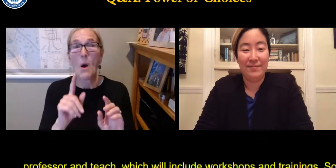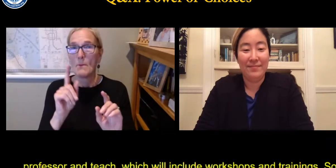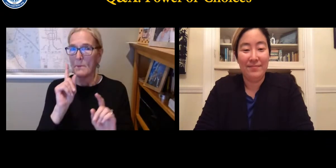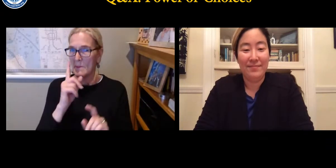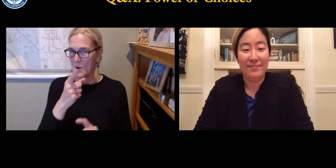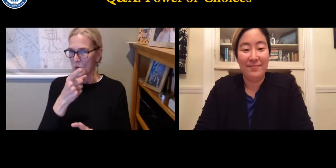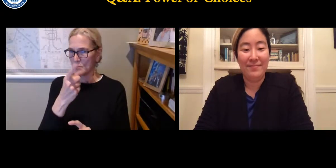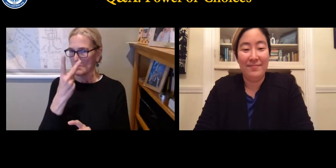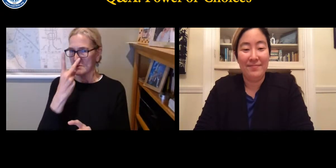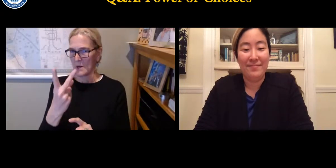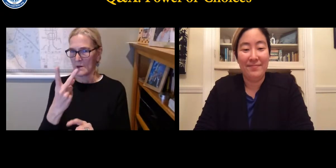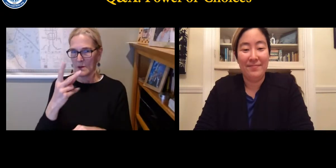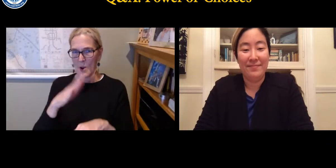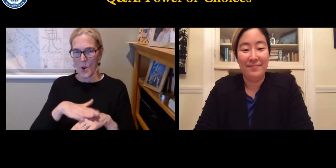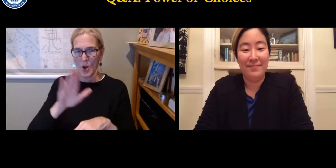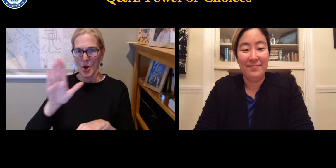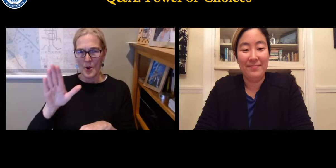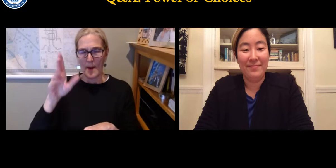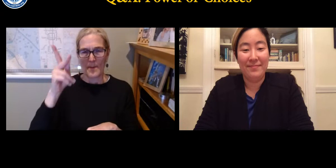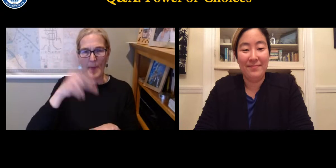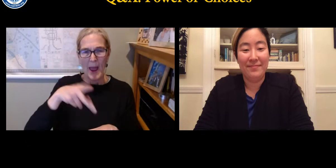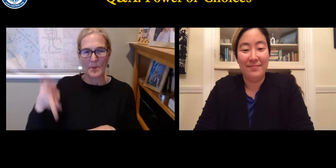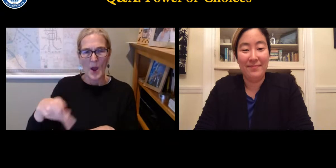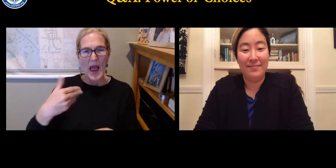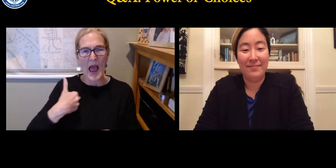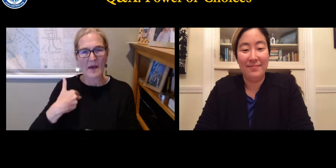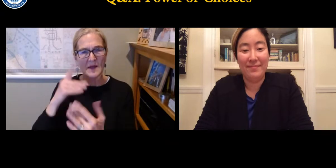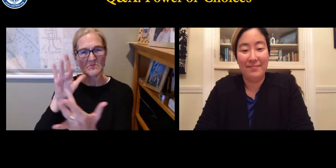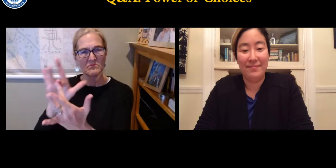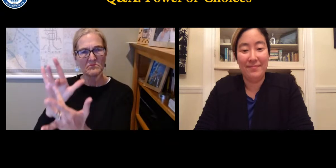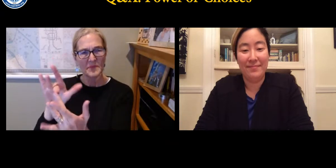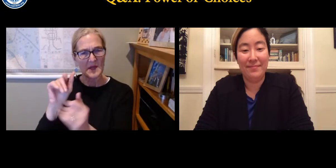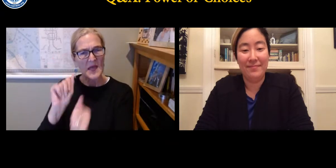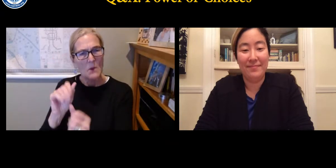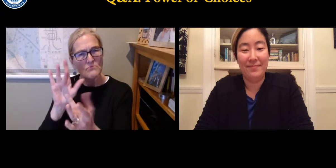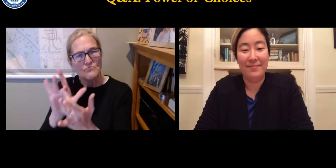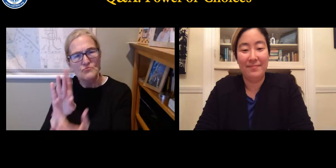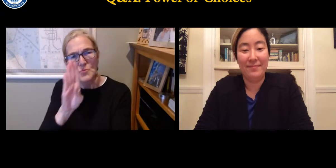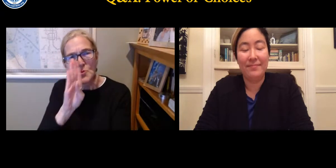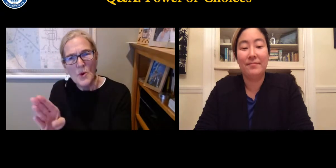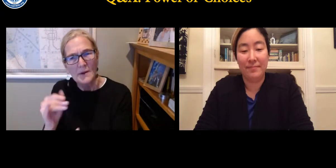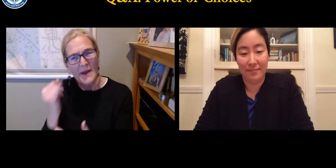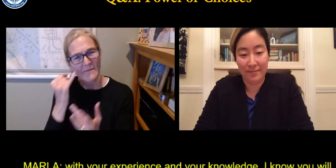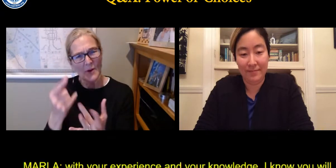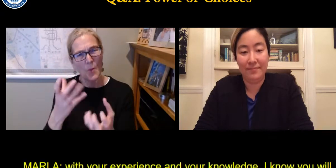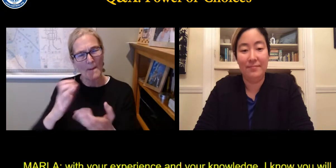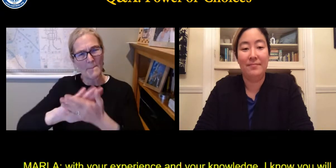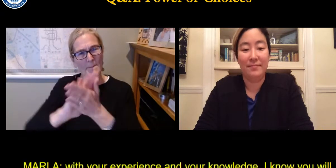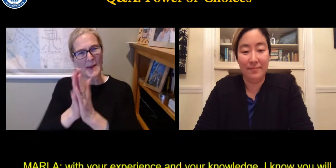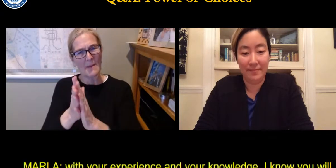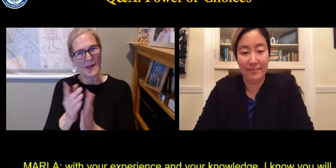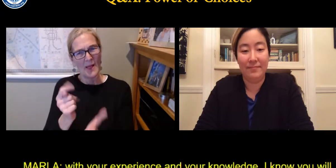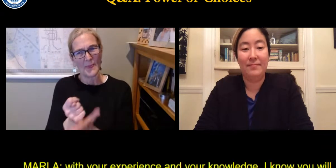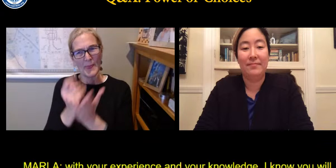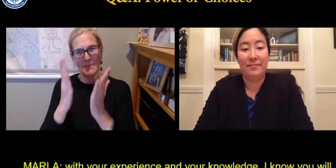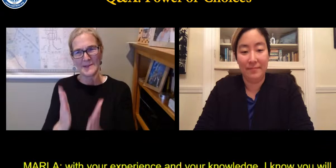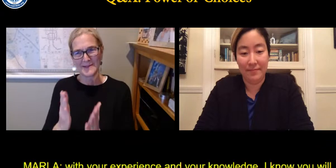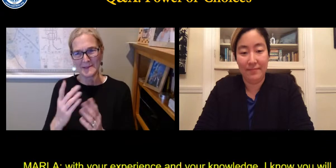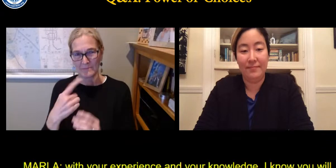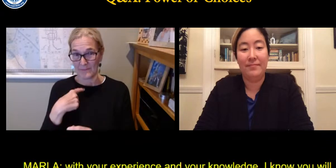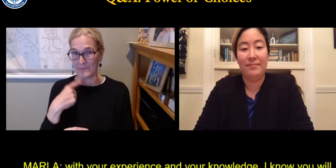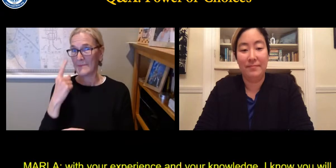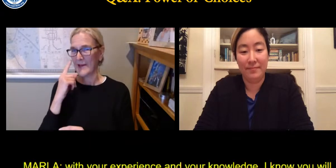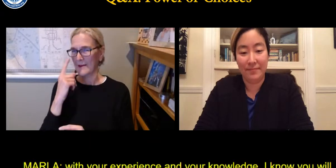teacher. Thank you so much, says Noel. This is Dr. Marla. We will be closing at this point. As